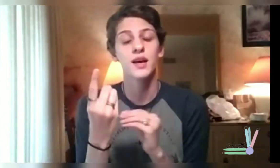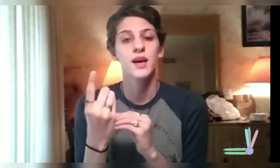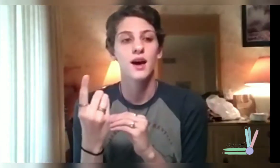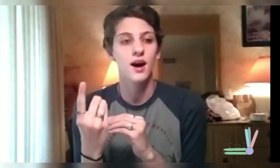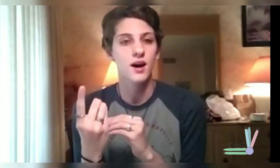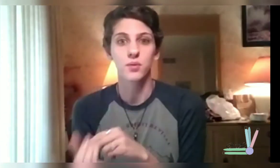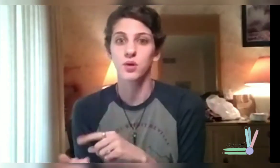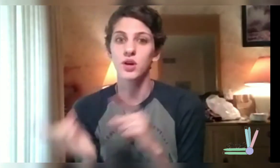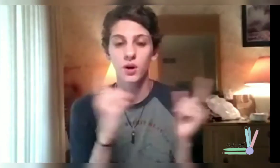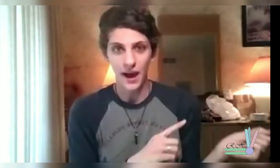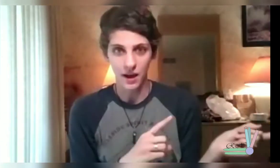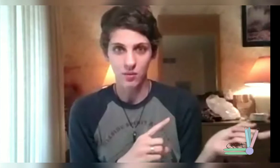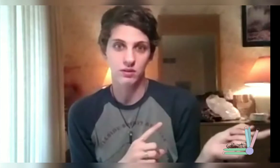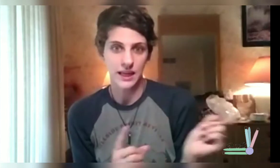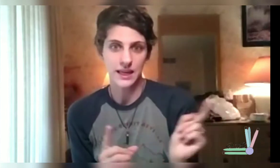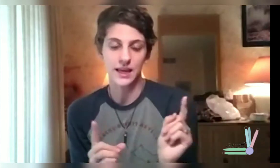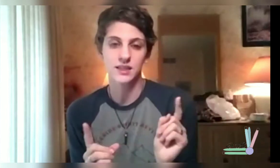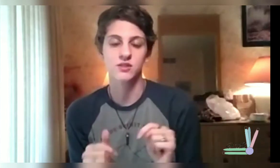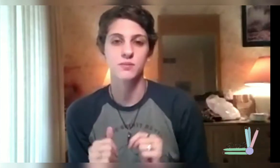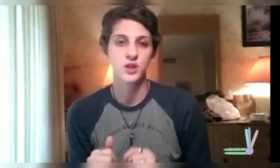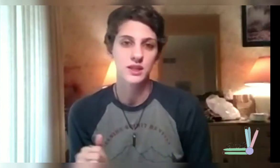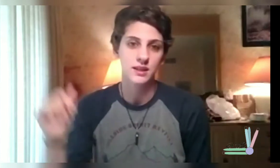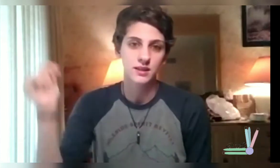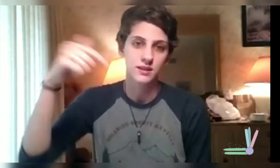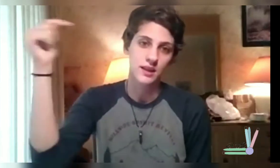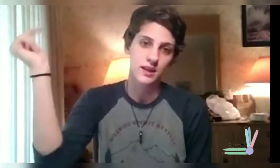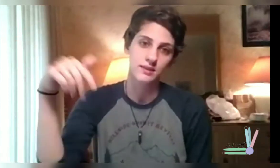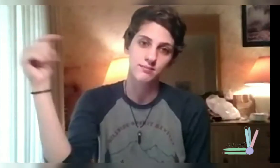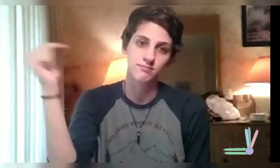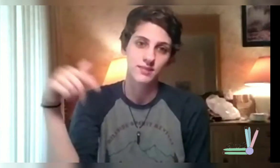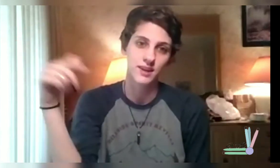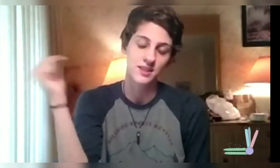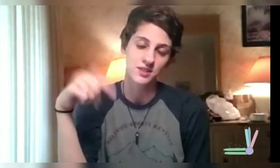1, you can go back. I will link in the description